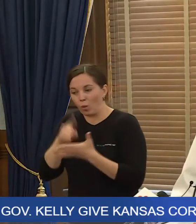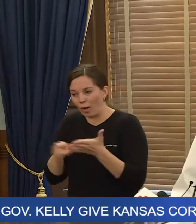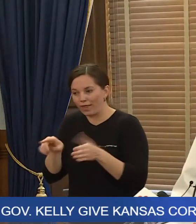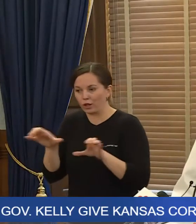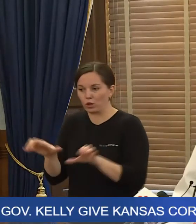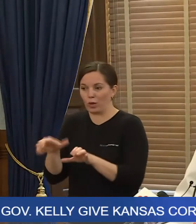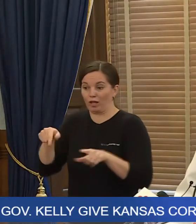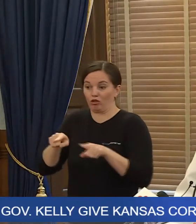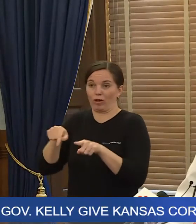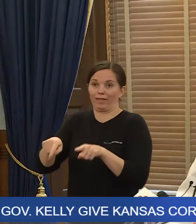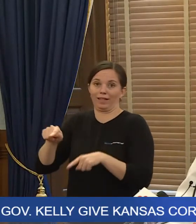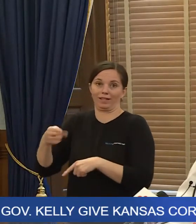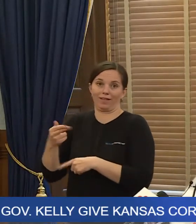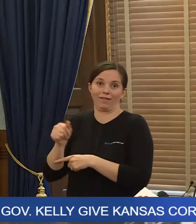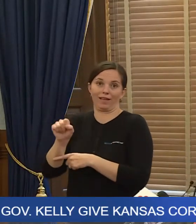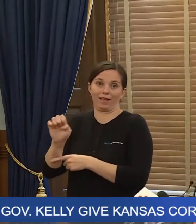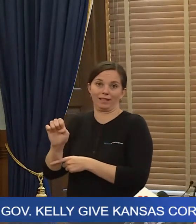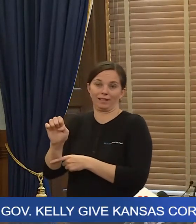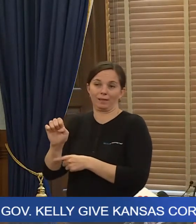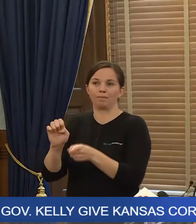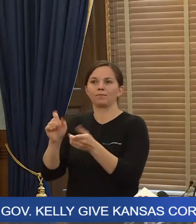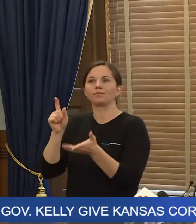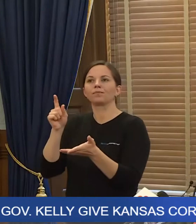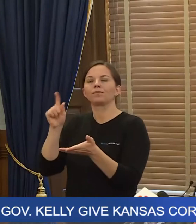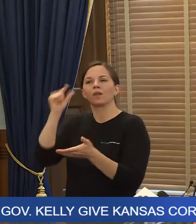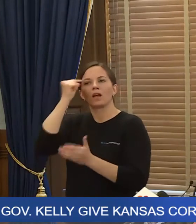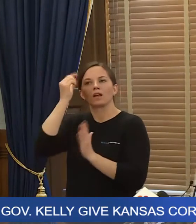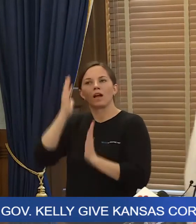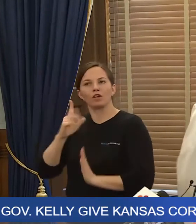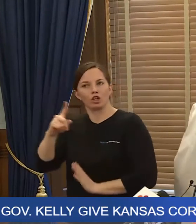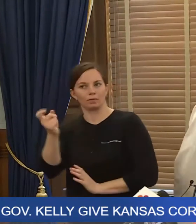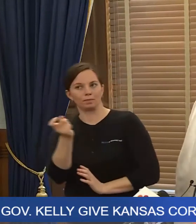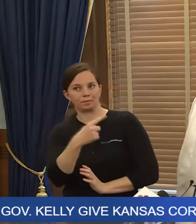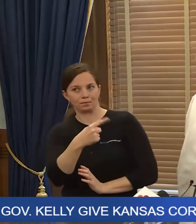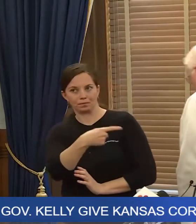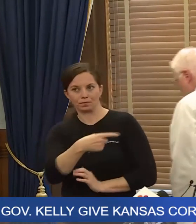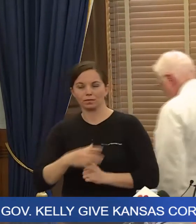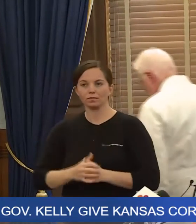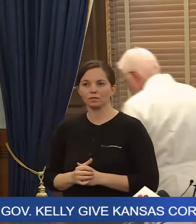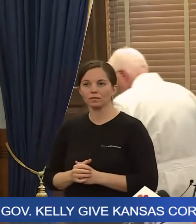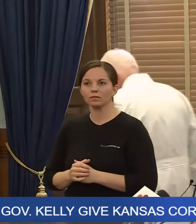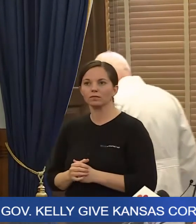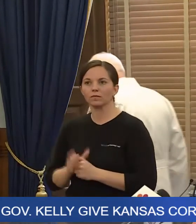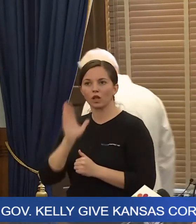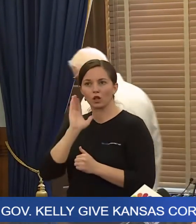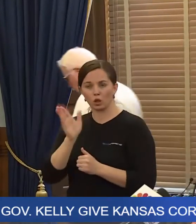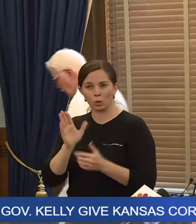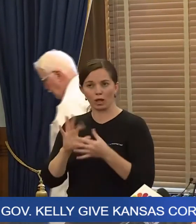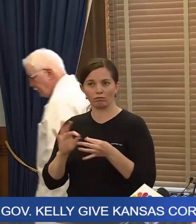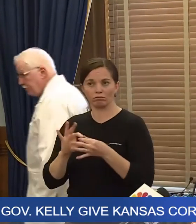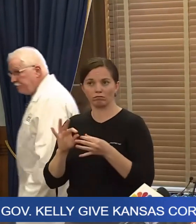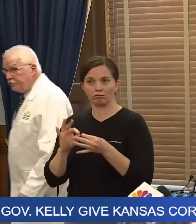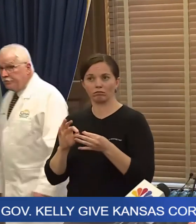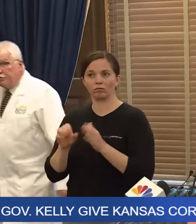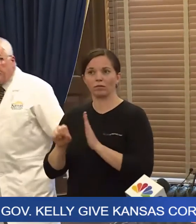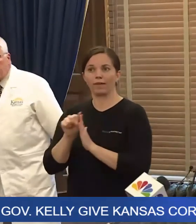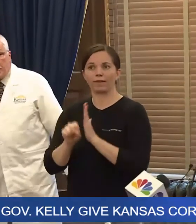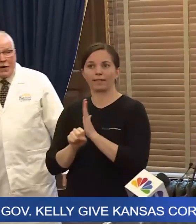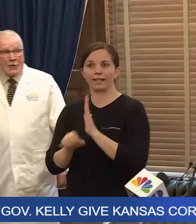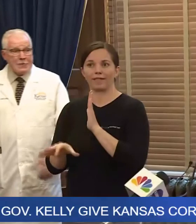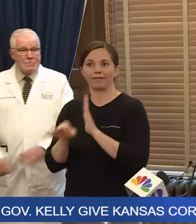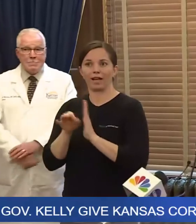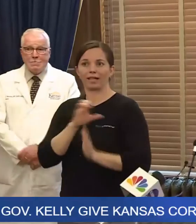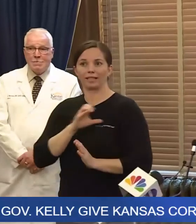phase. Governor, you will later this afternoon chair the State Finance Council. I'm sure you enjoy